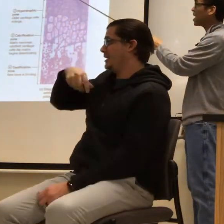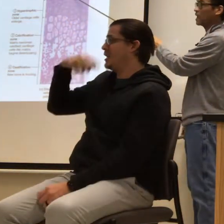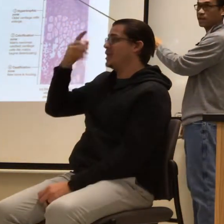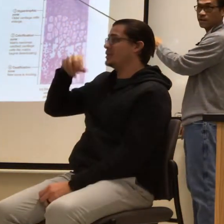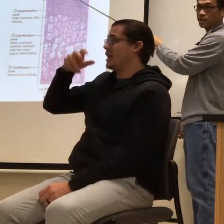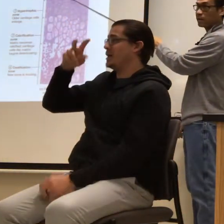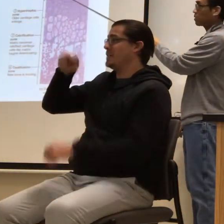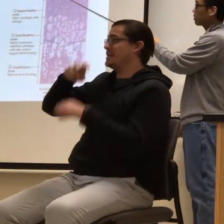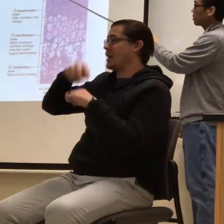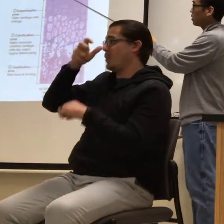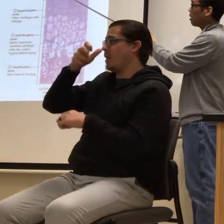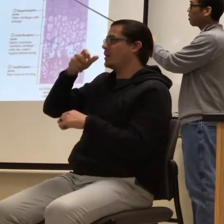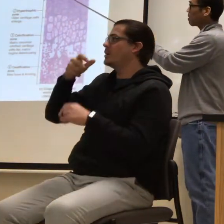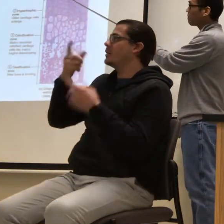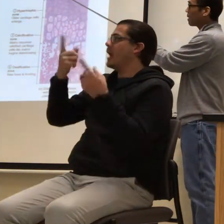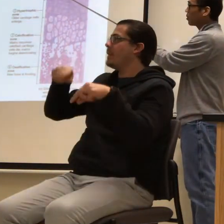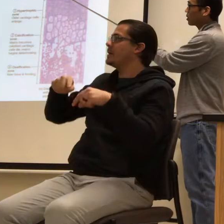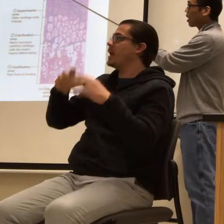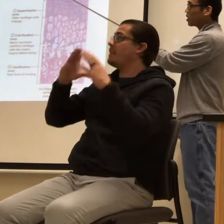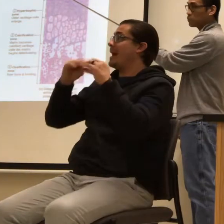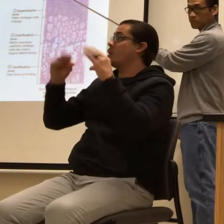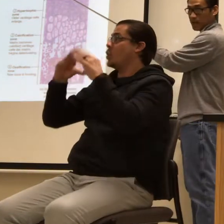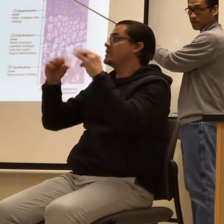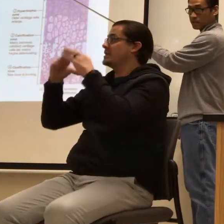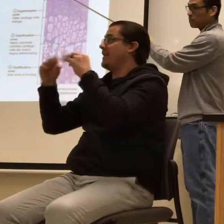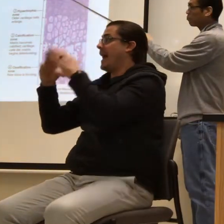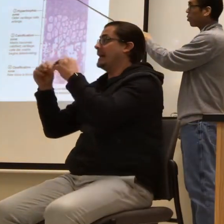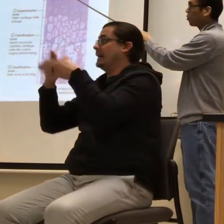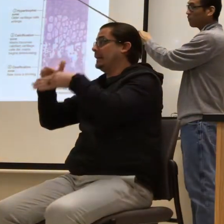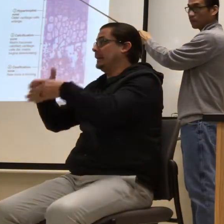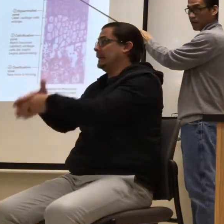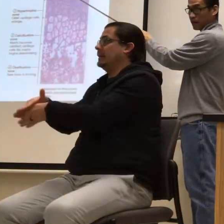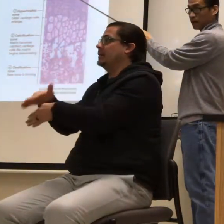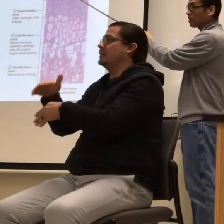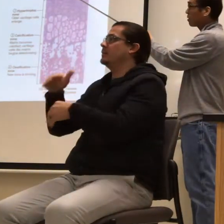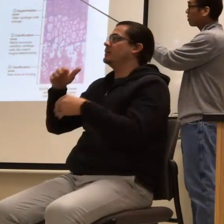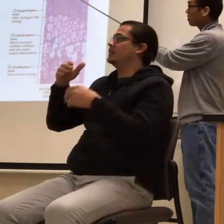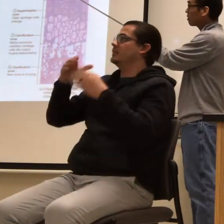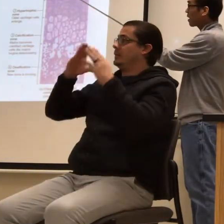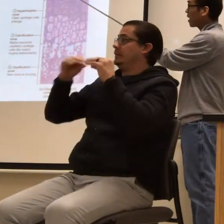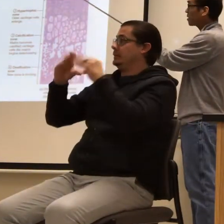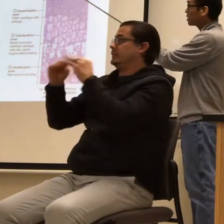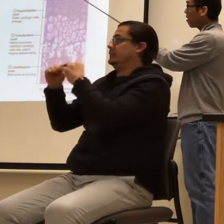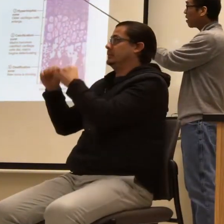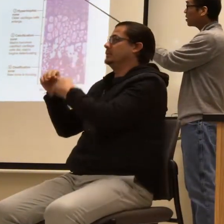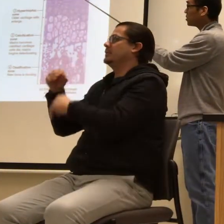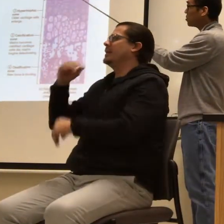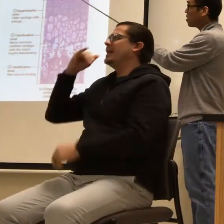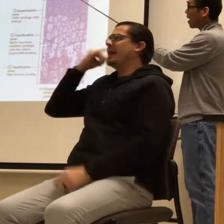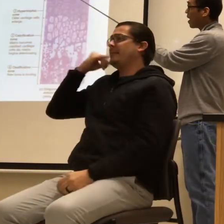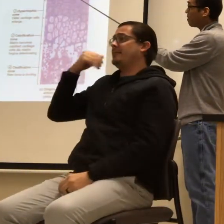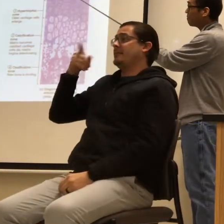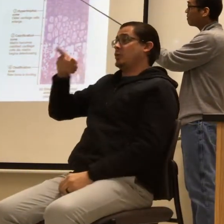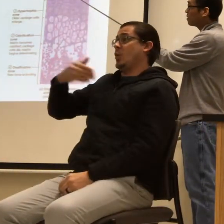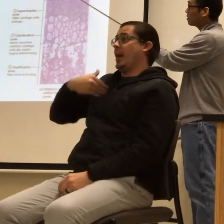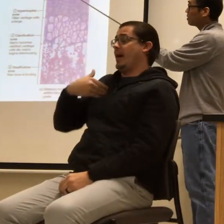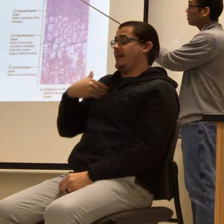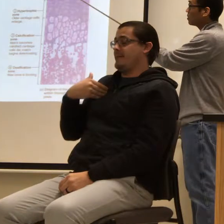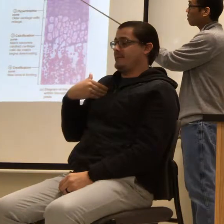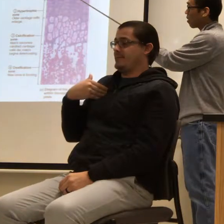they're dividing. Young, vibrant chondrocytes proliferating. Okay, and as long as you